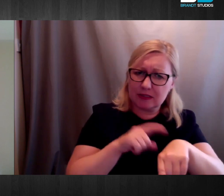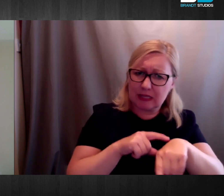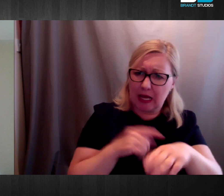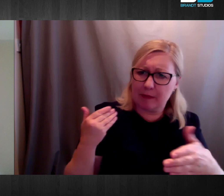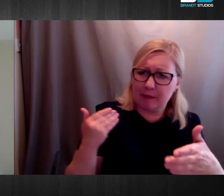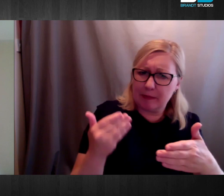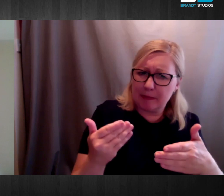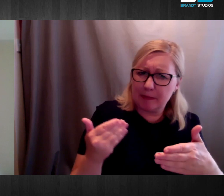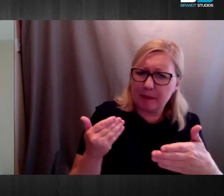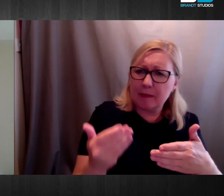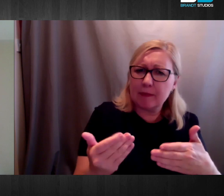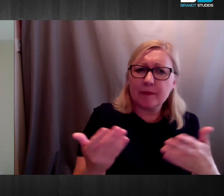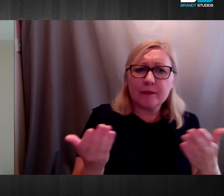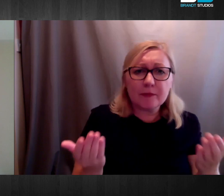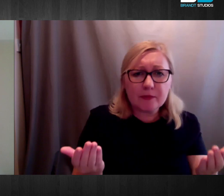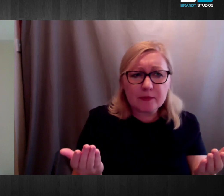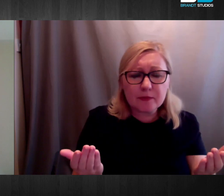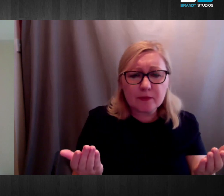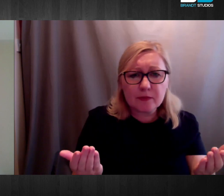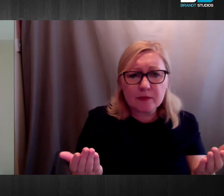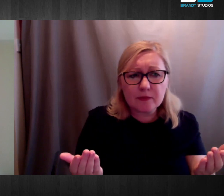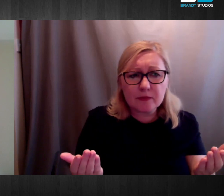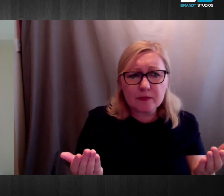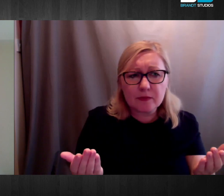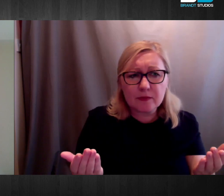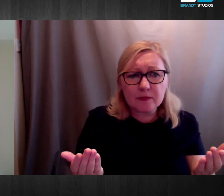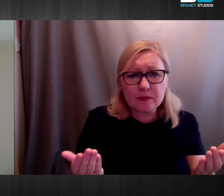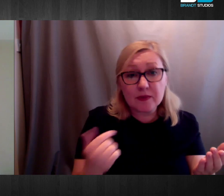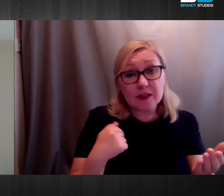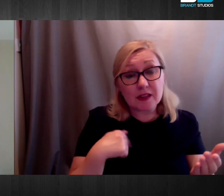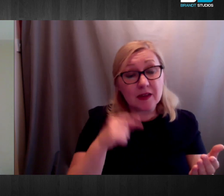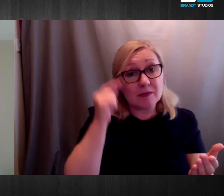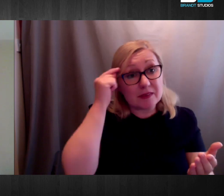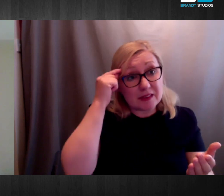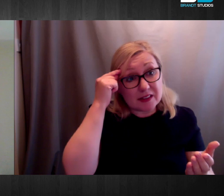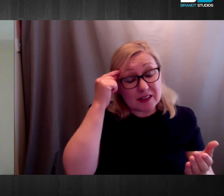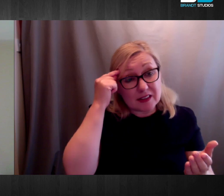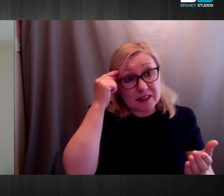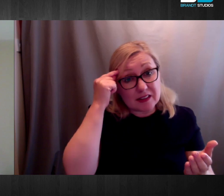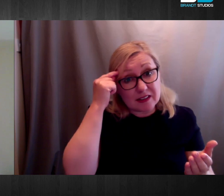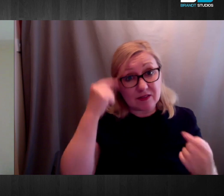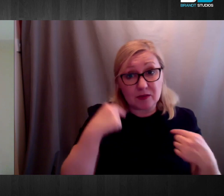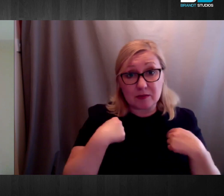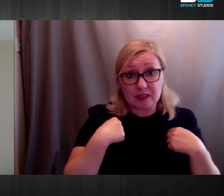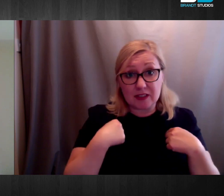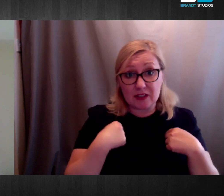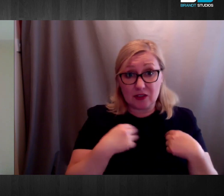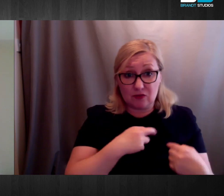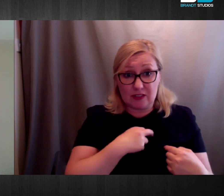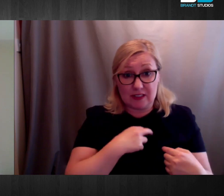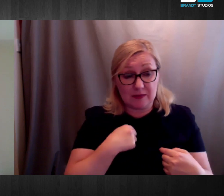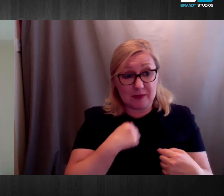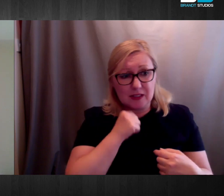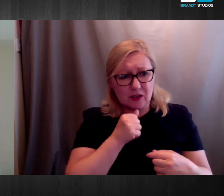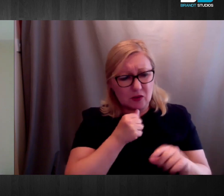of where the research is, or I just haven't got my eye on kind of PPI and research on kind of developing